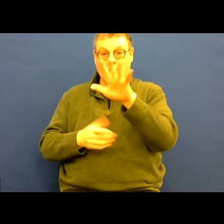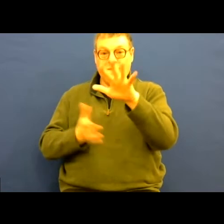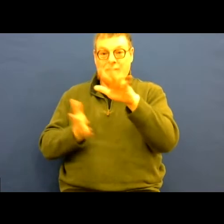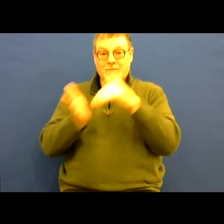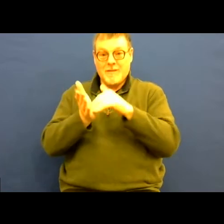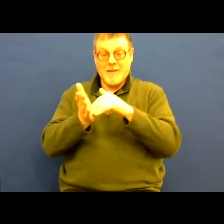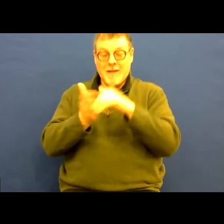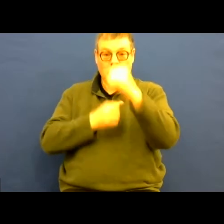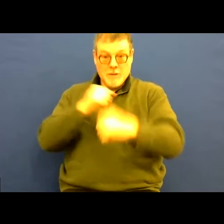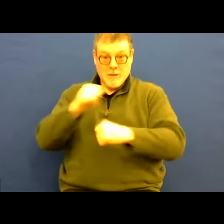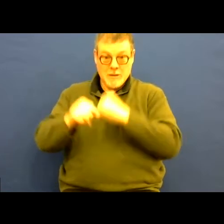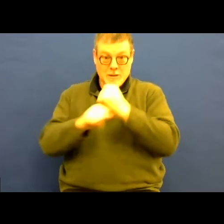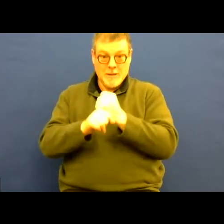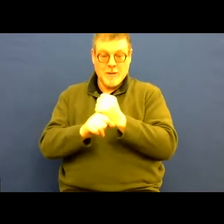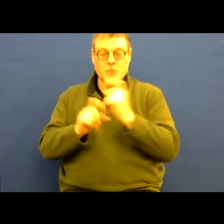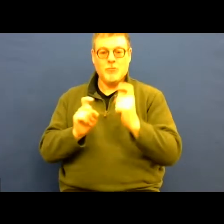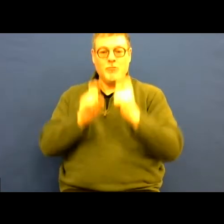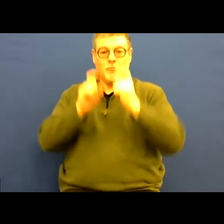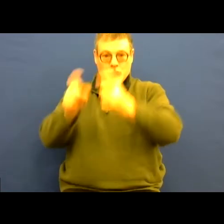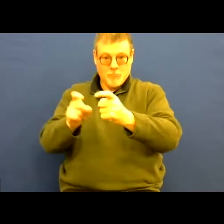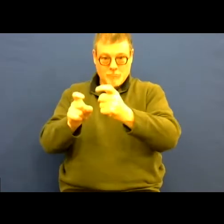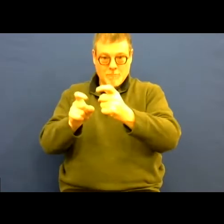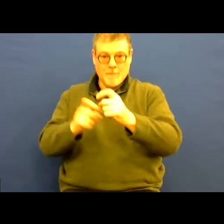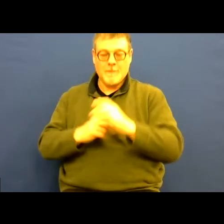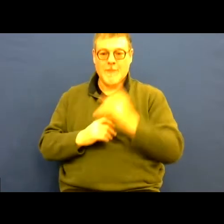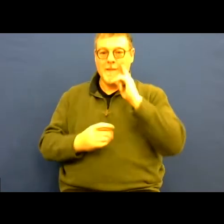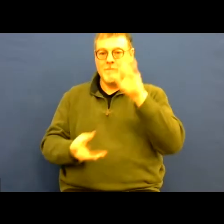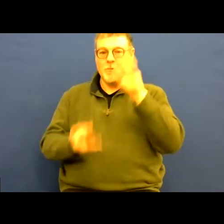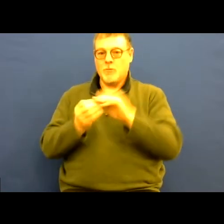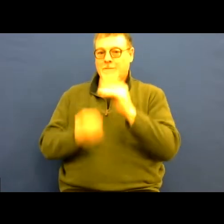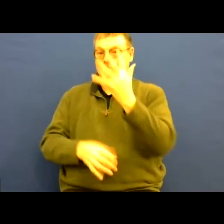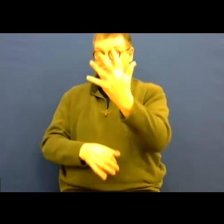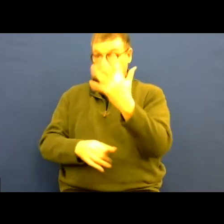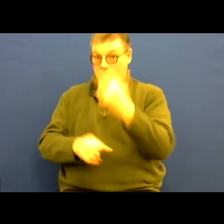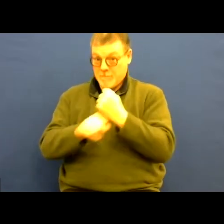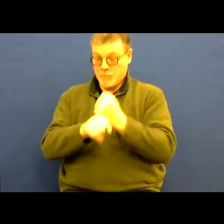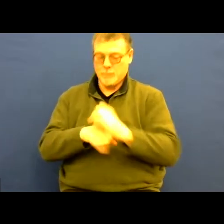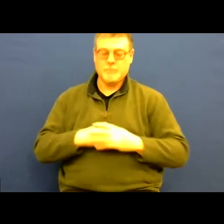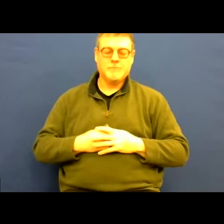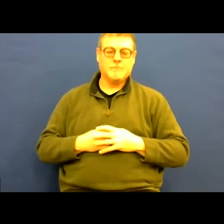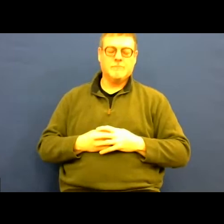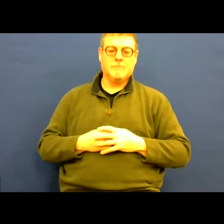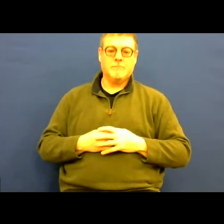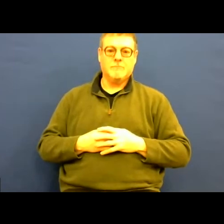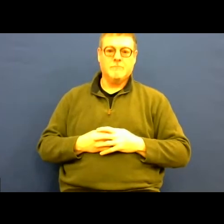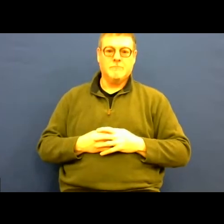$125,000 a year grant for a total of 5 years. And